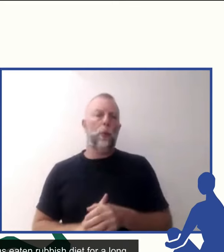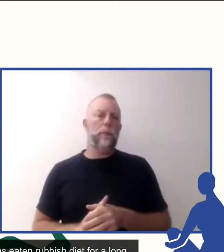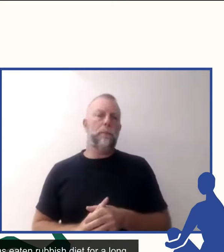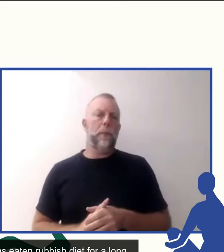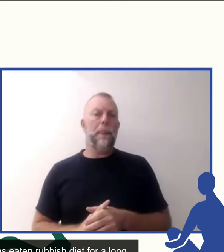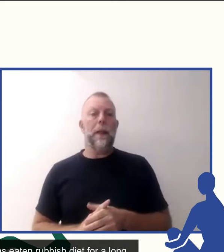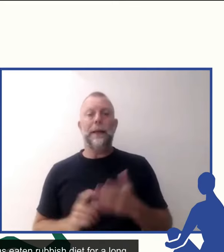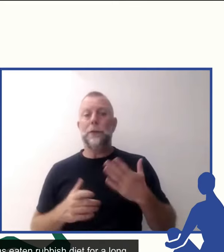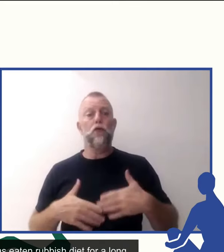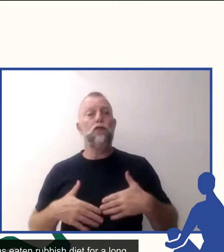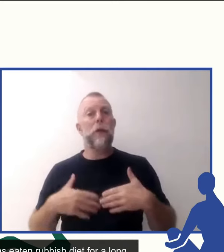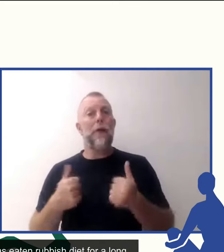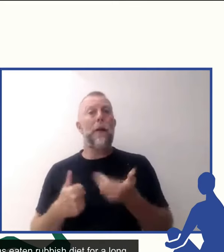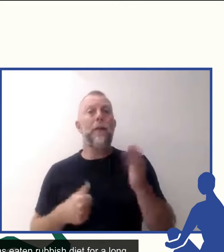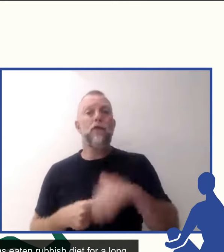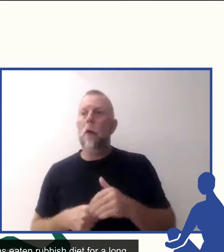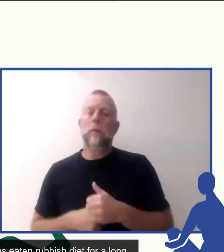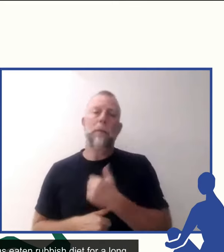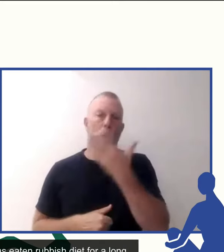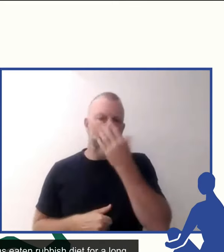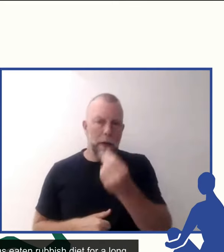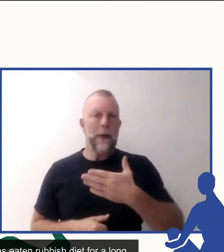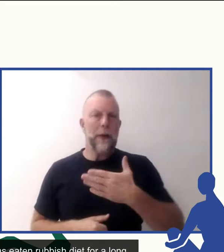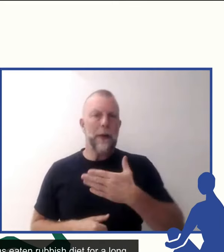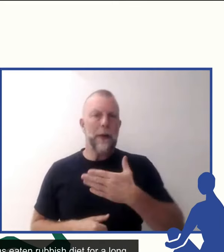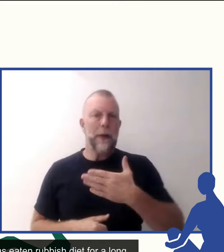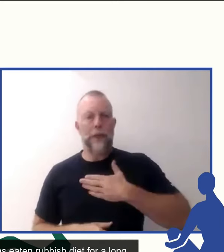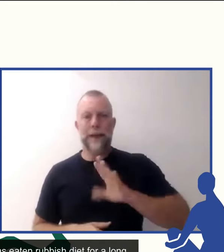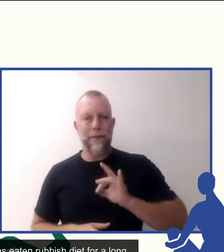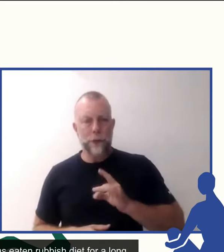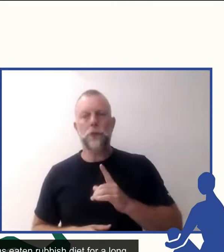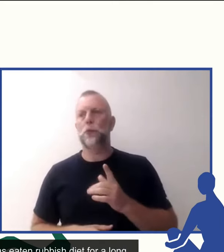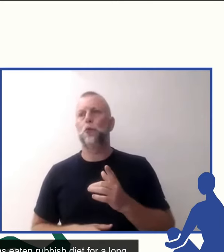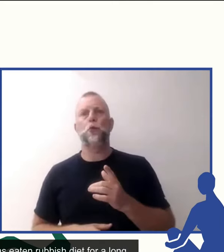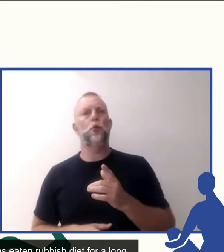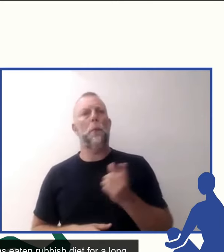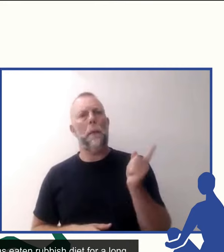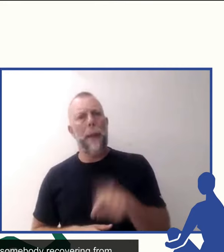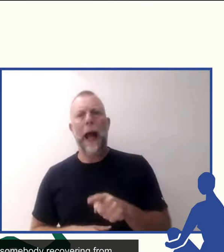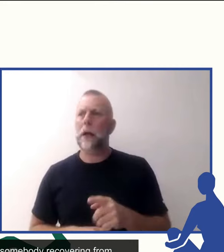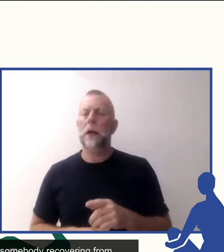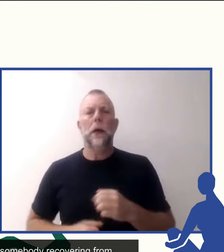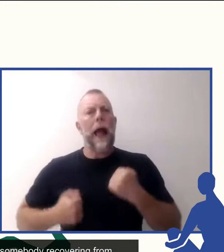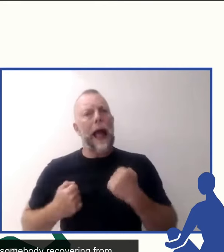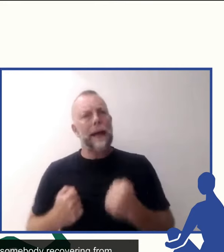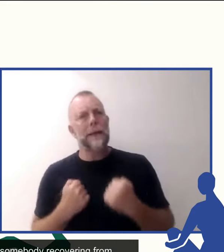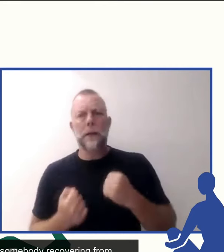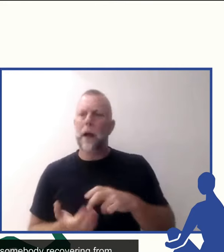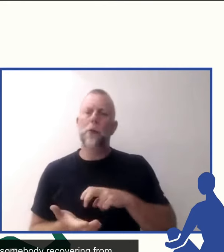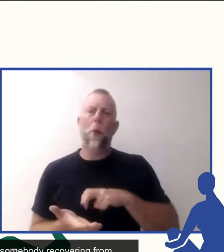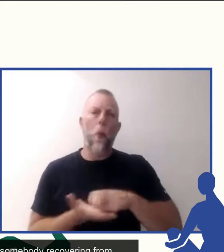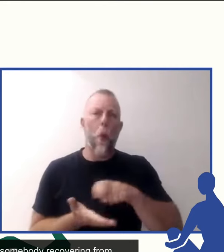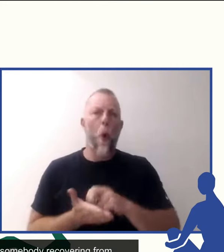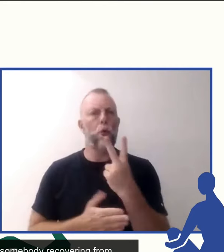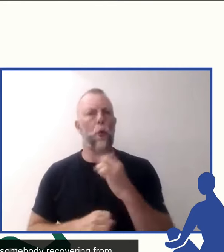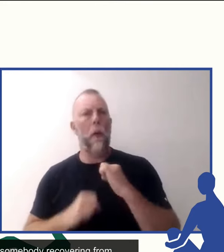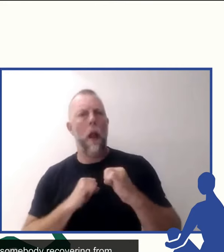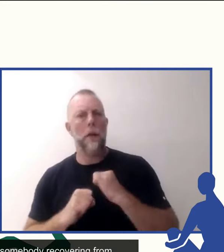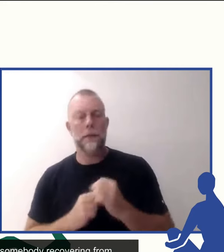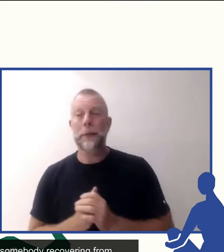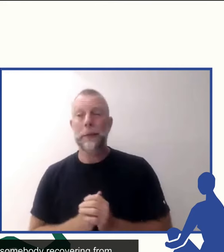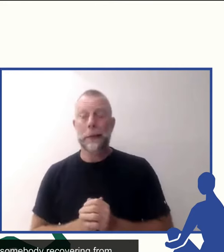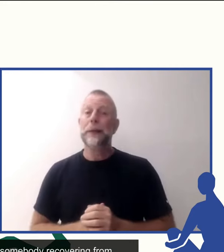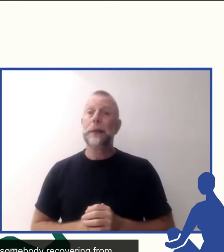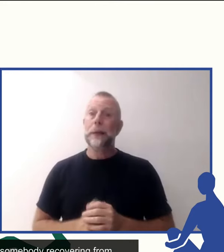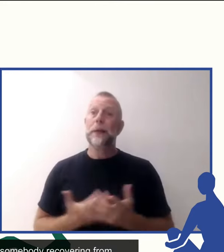is recovering from pneumonia or a chest infection to get back on the treadmill and walk a couple of miles. So I think